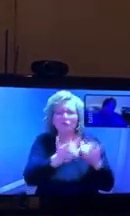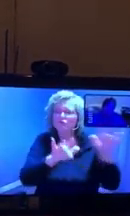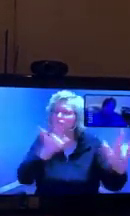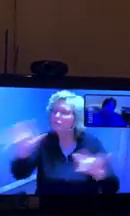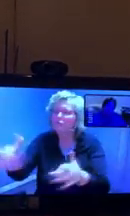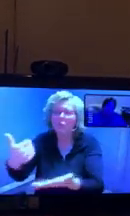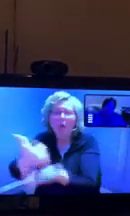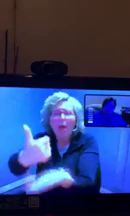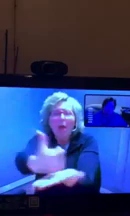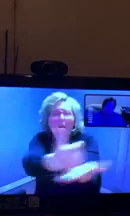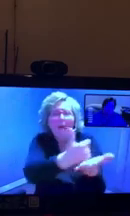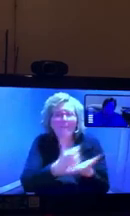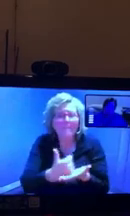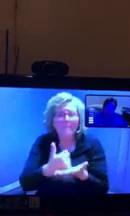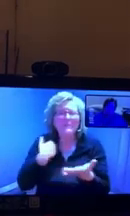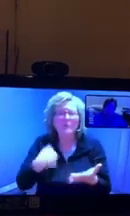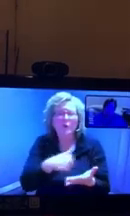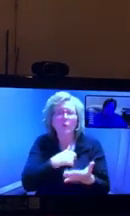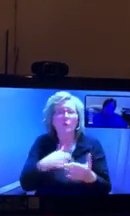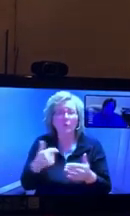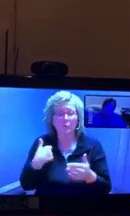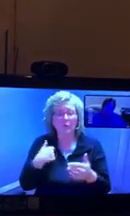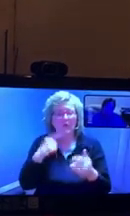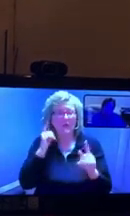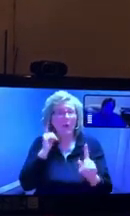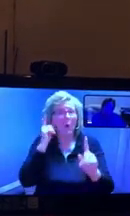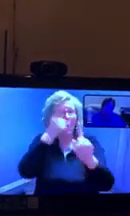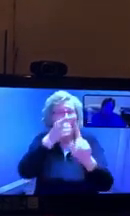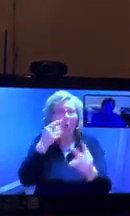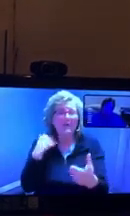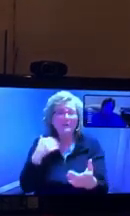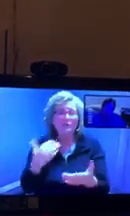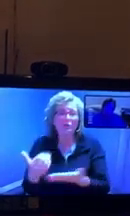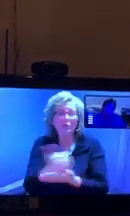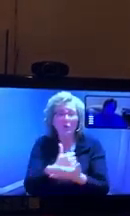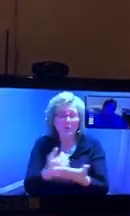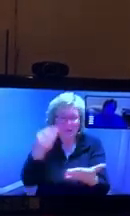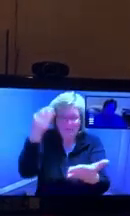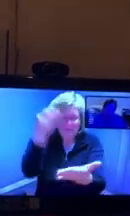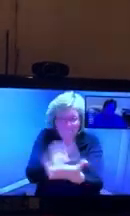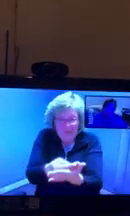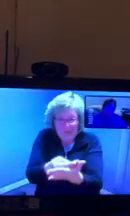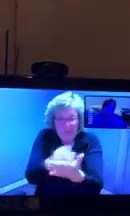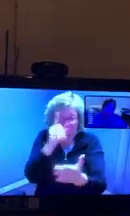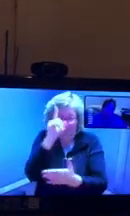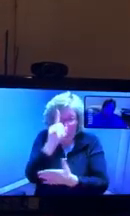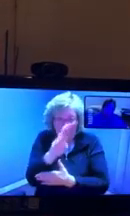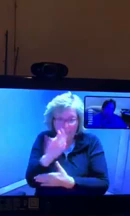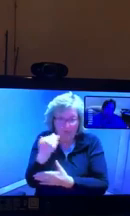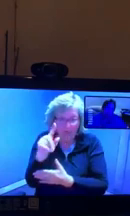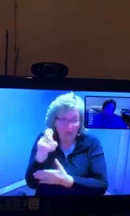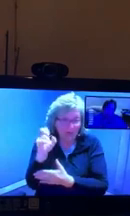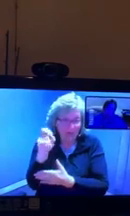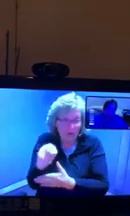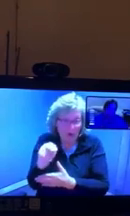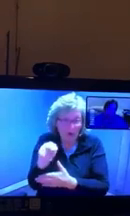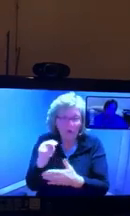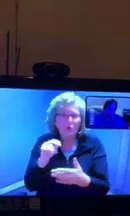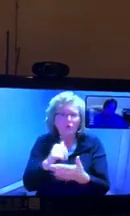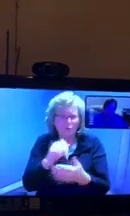Ash's mission was to raise $1 billion to be that company that decides, you know what, we won't wait for some other company to do